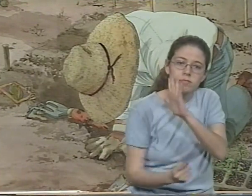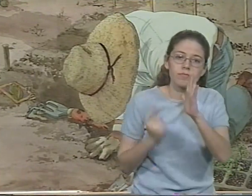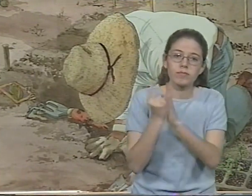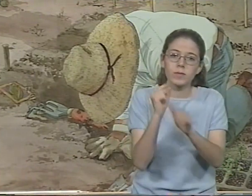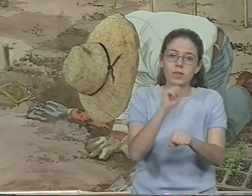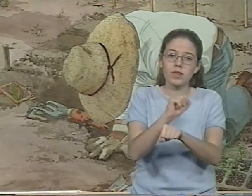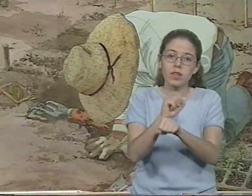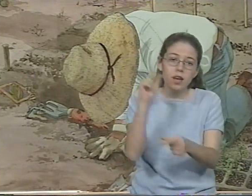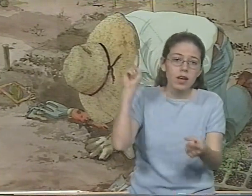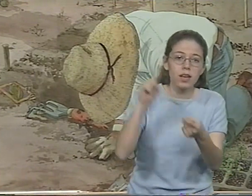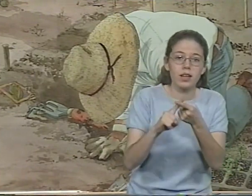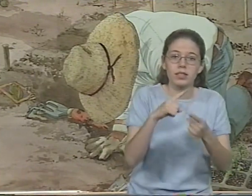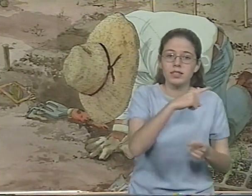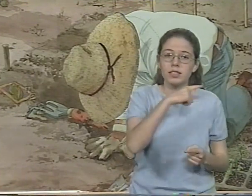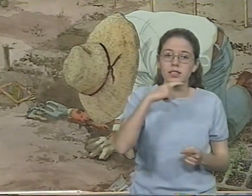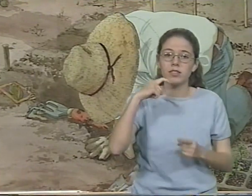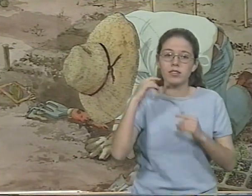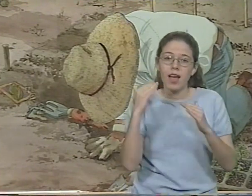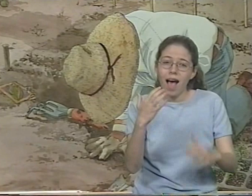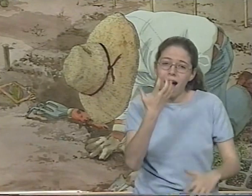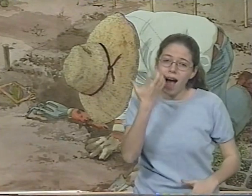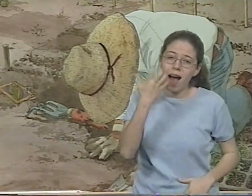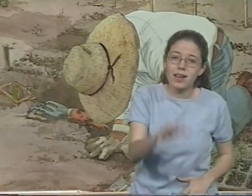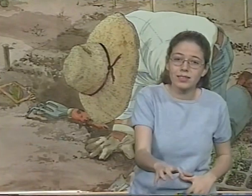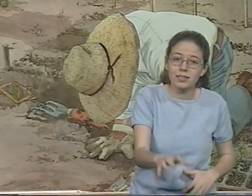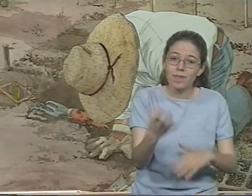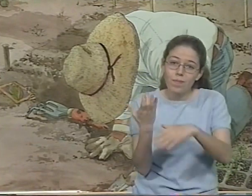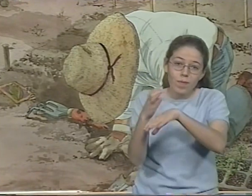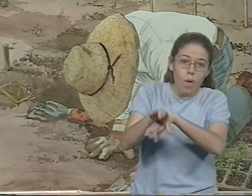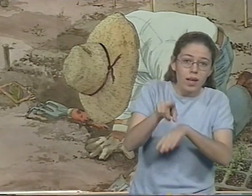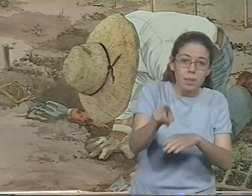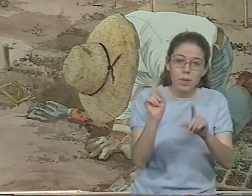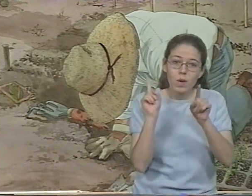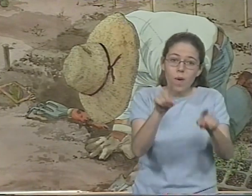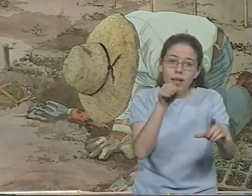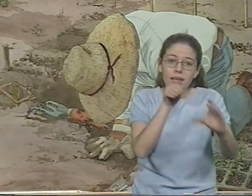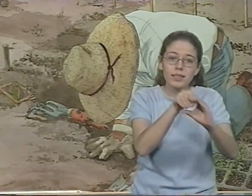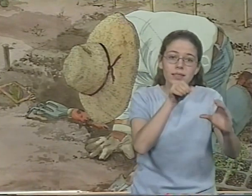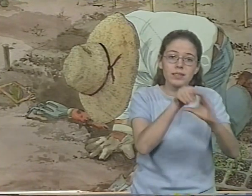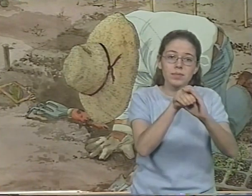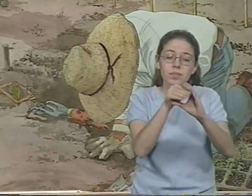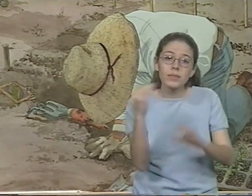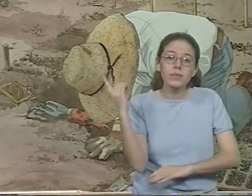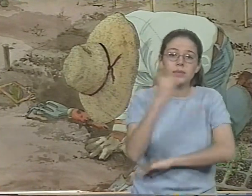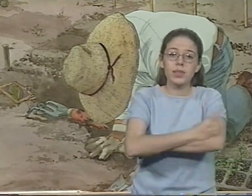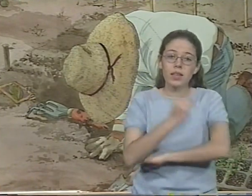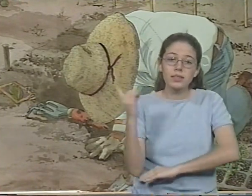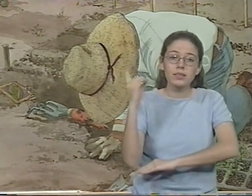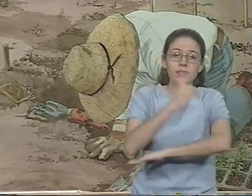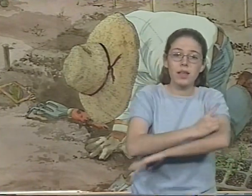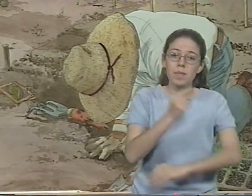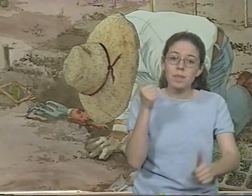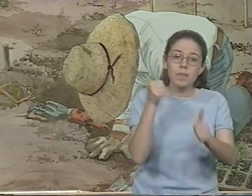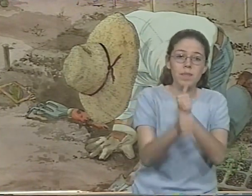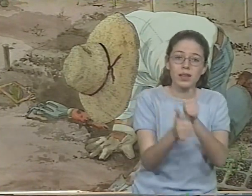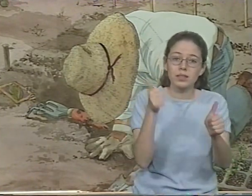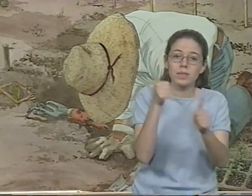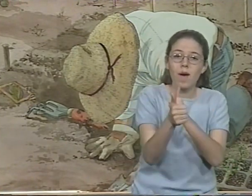hours, working until driven indoors by the desert heat. The days went by, one after